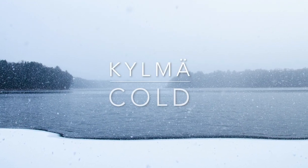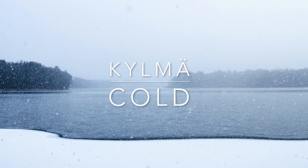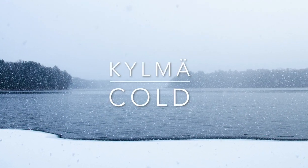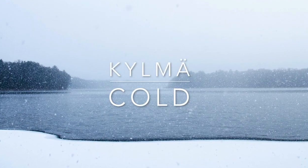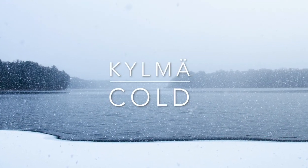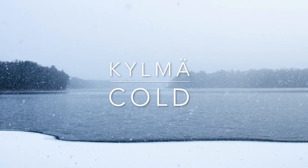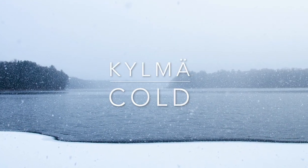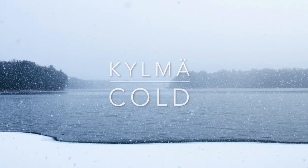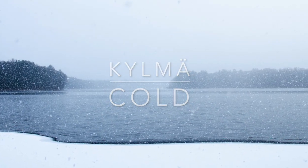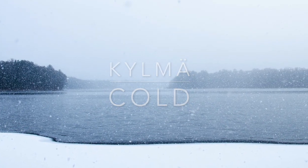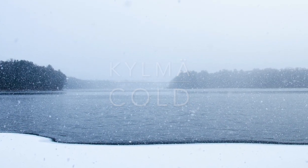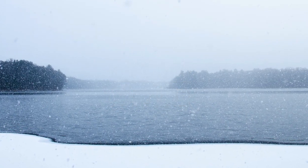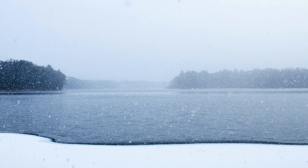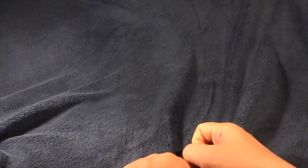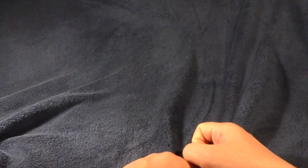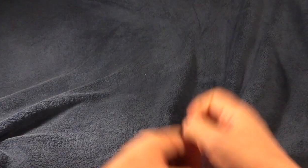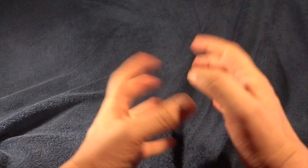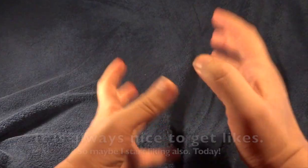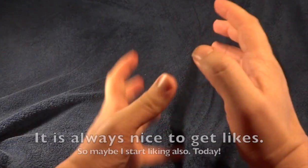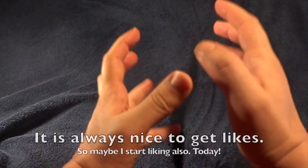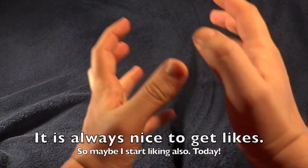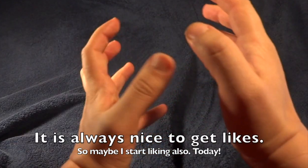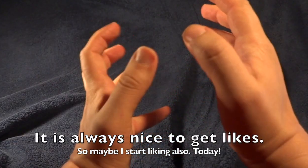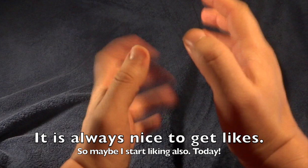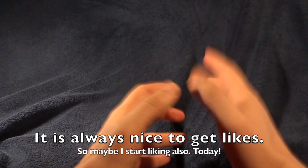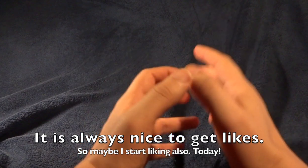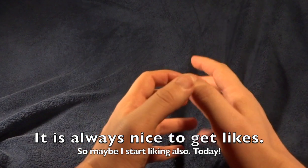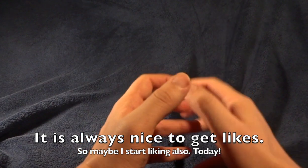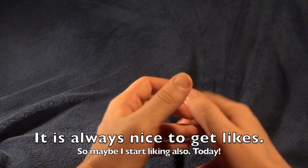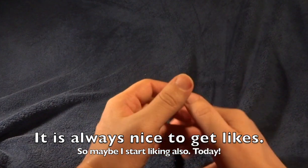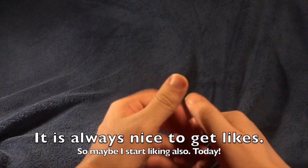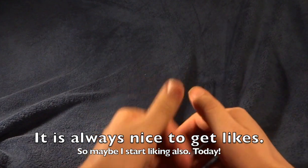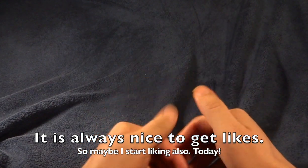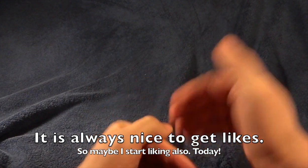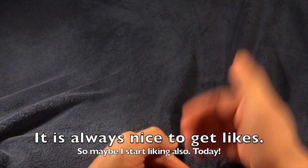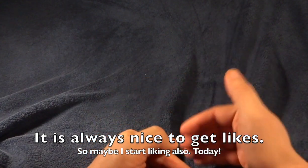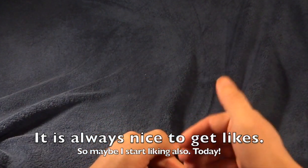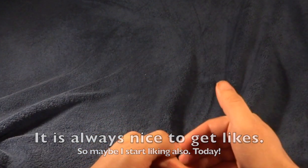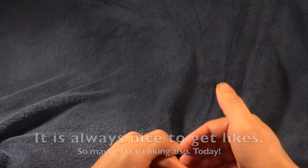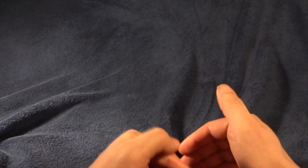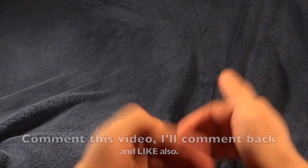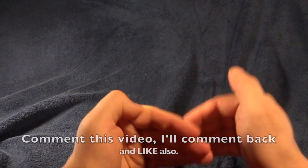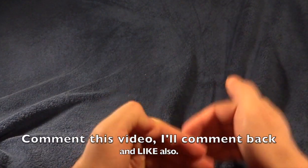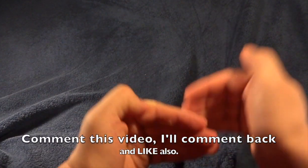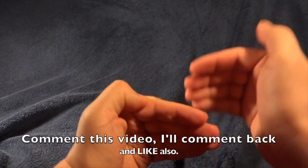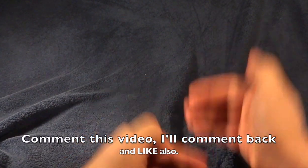cold. So I want to give comments as appreciating for your channel.